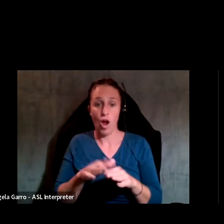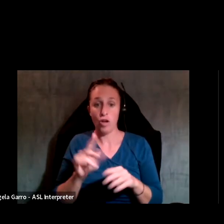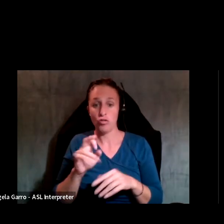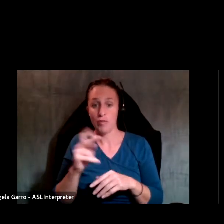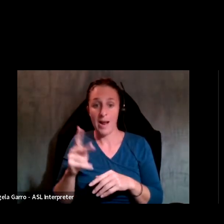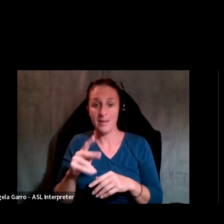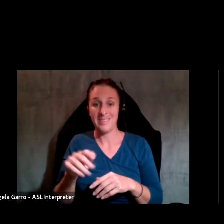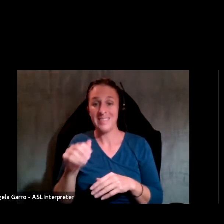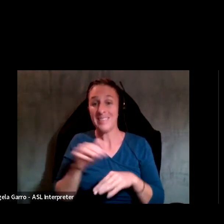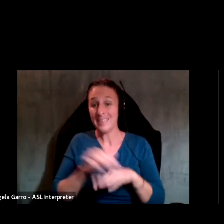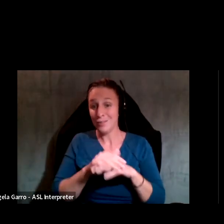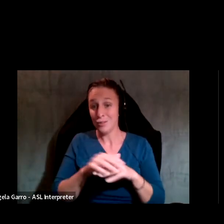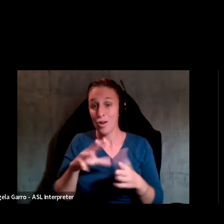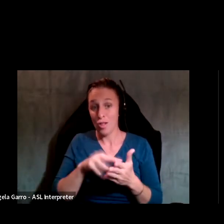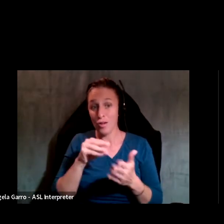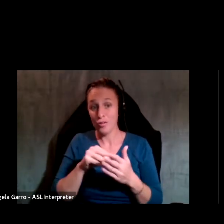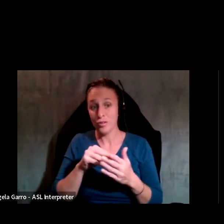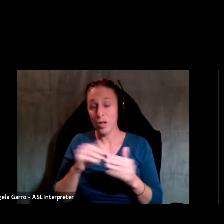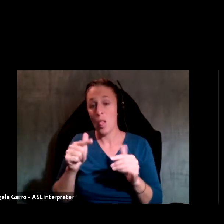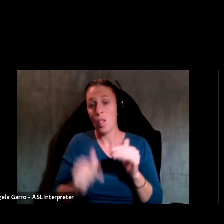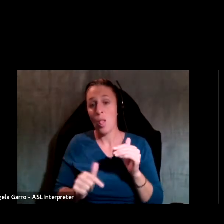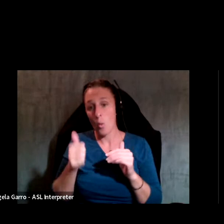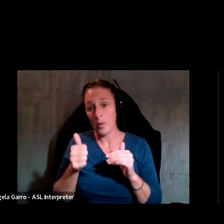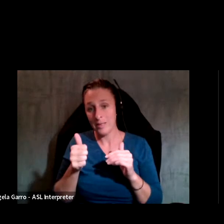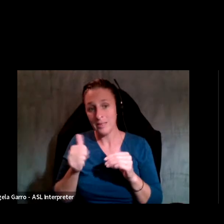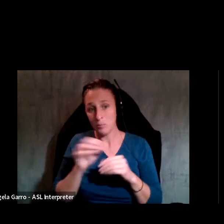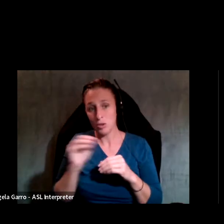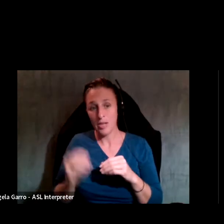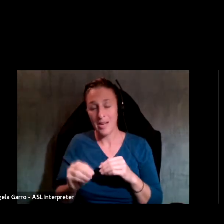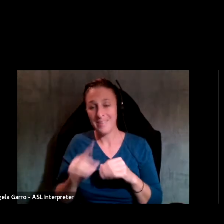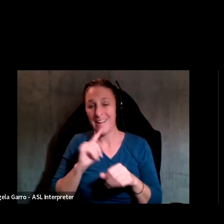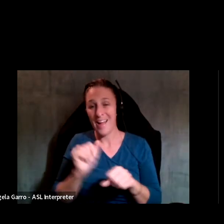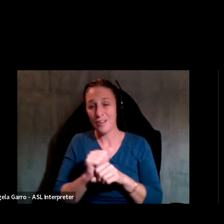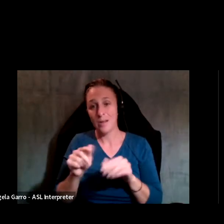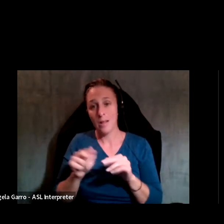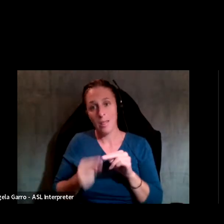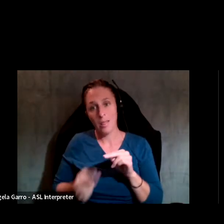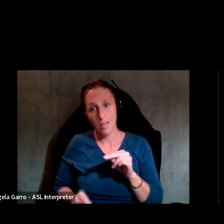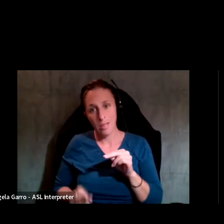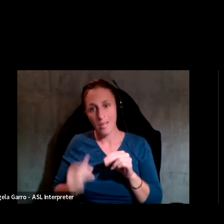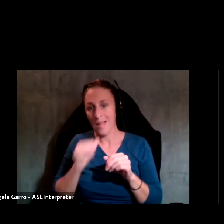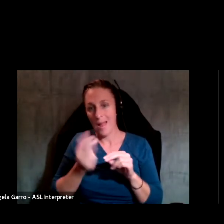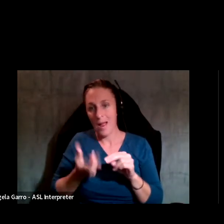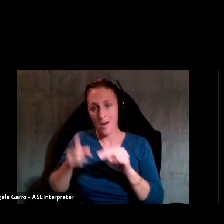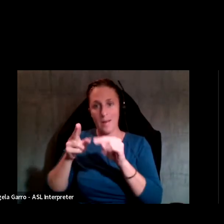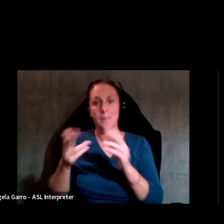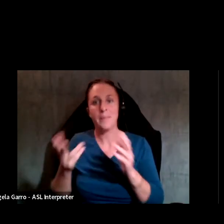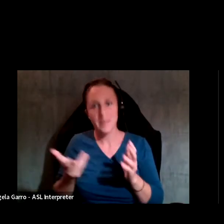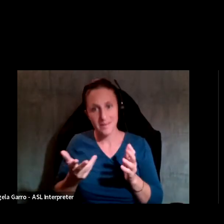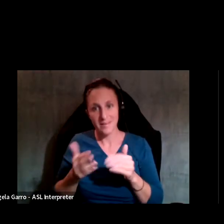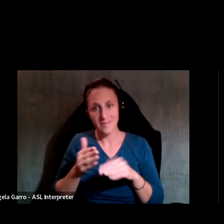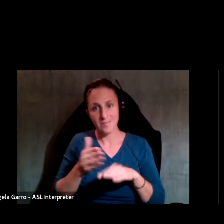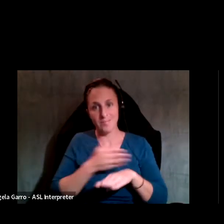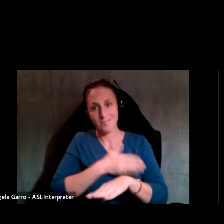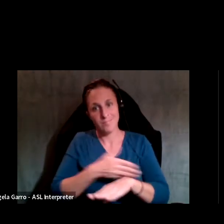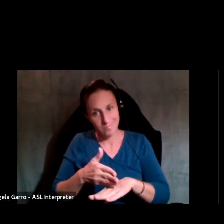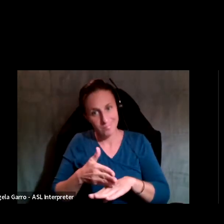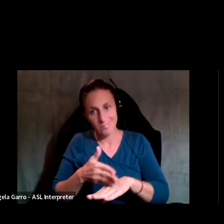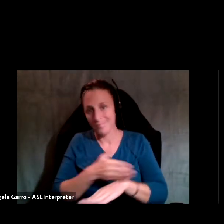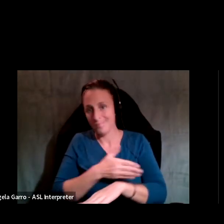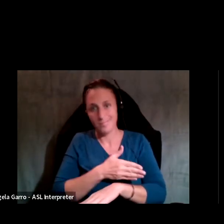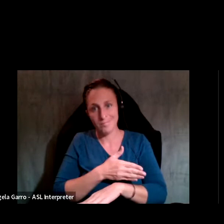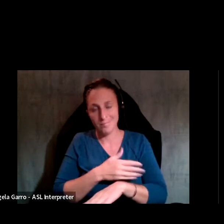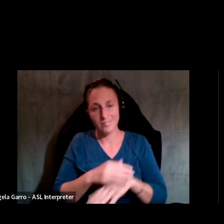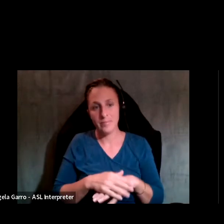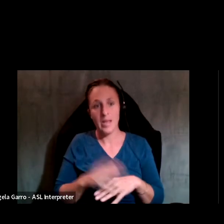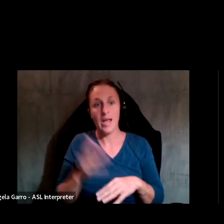lowest percentage, and it has actually gone down, not up. Yeah. And so, granted, I know we have programs, but maybe